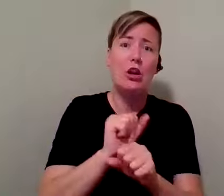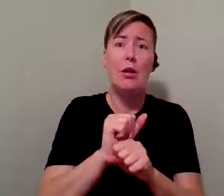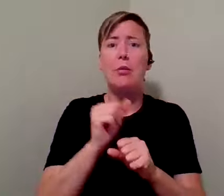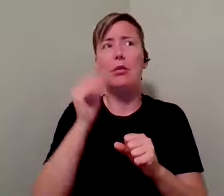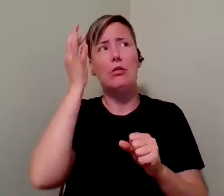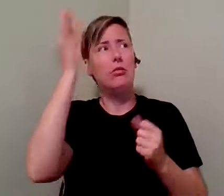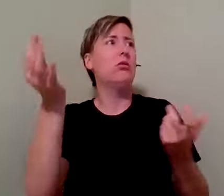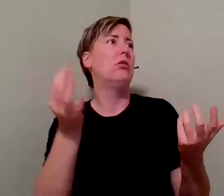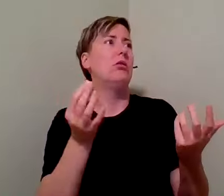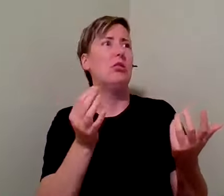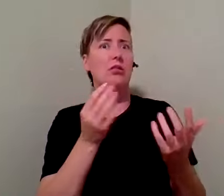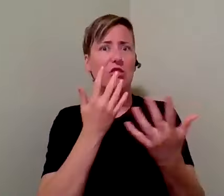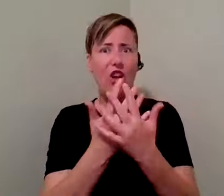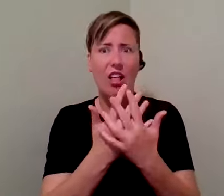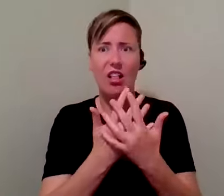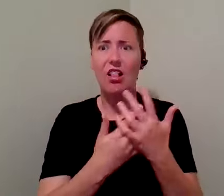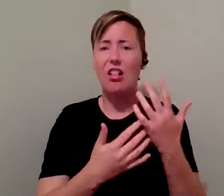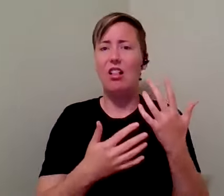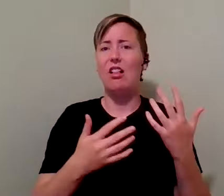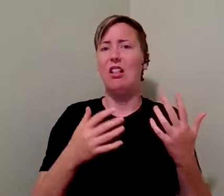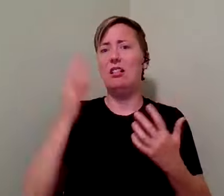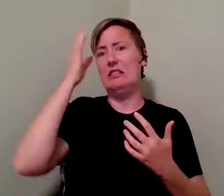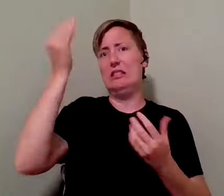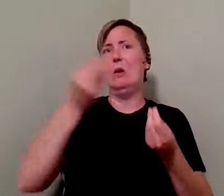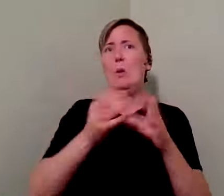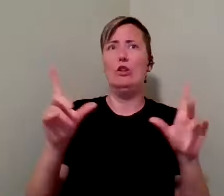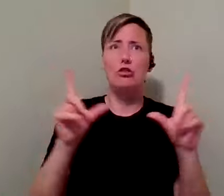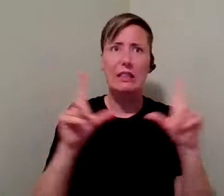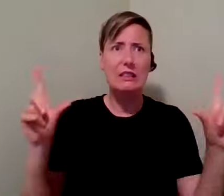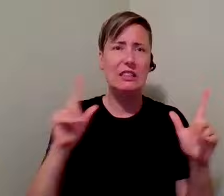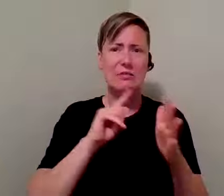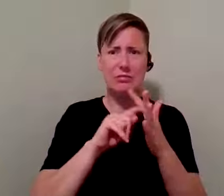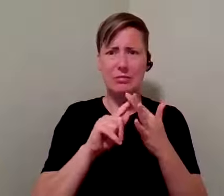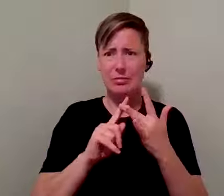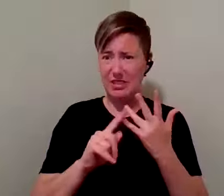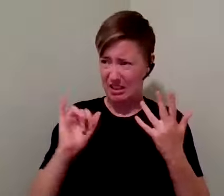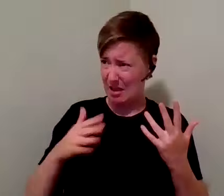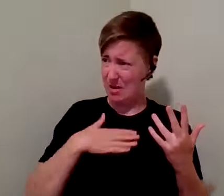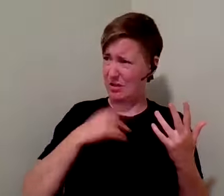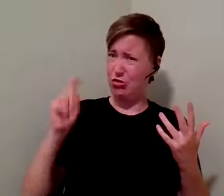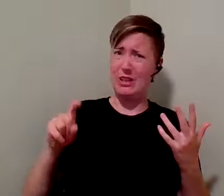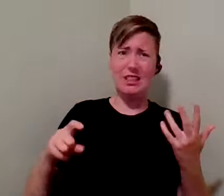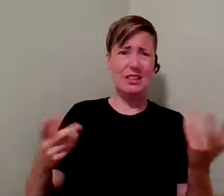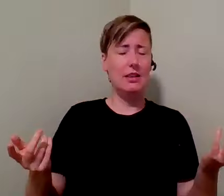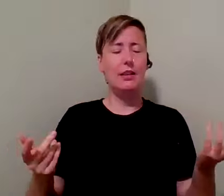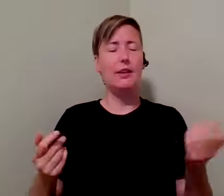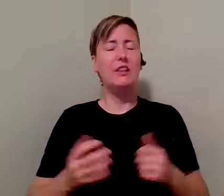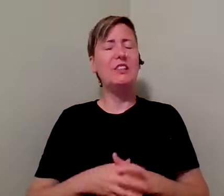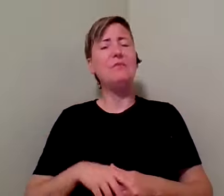in jail, almost without a driving license. And the other thing that I had against this whole AA was that